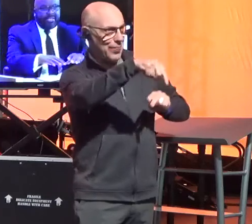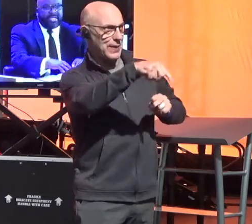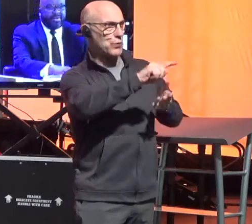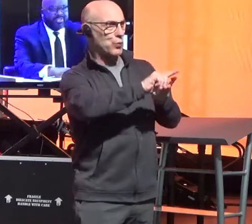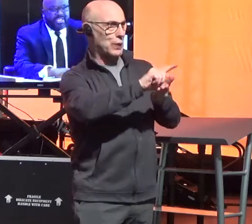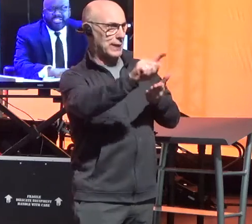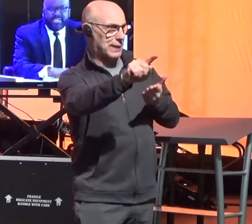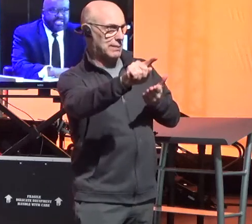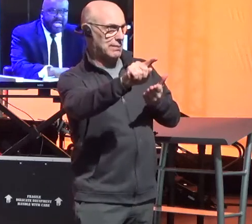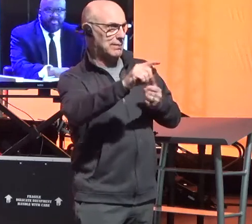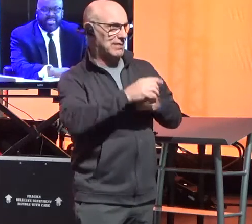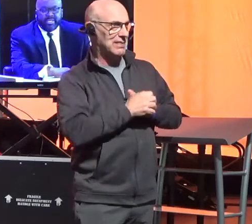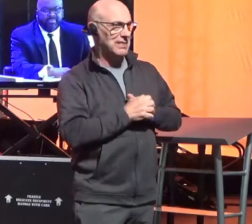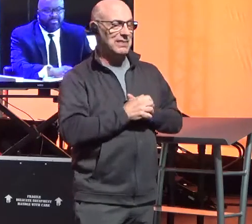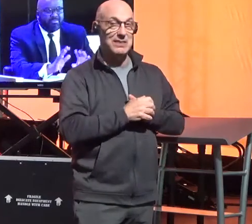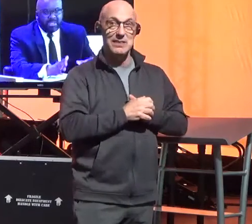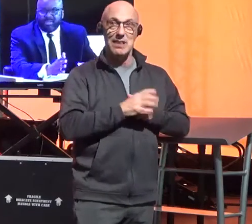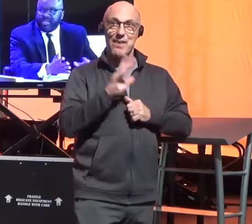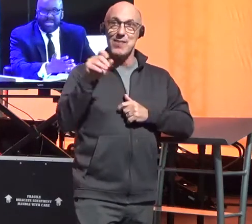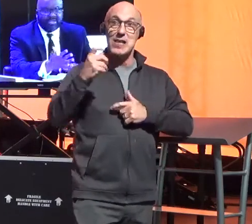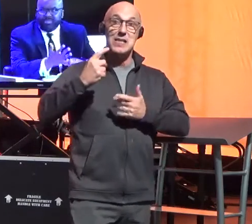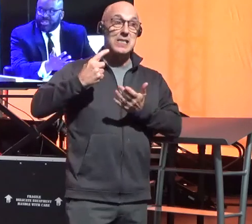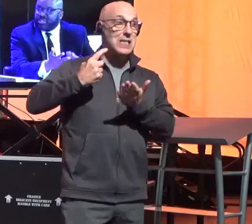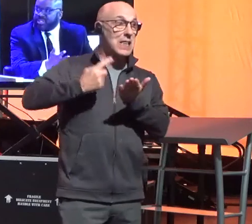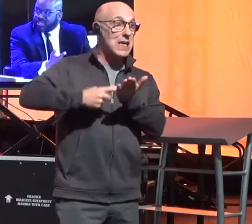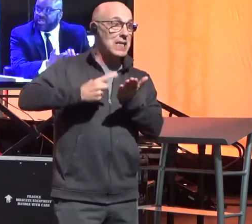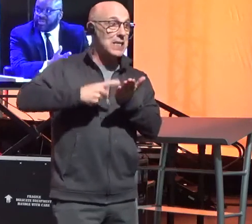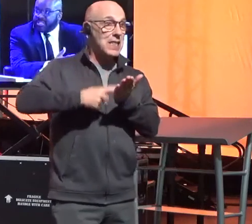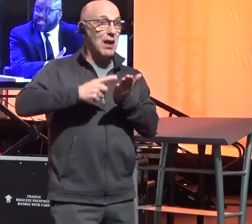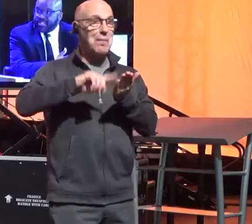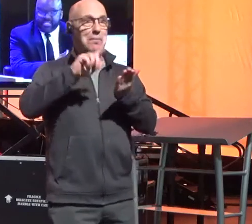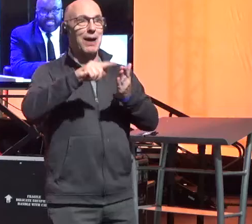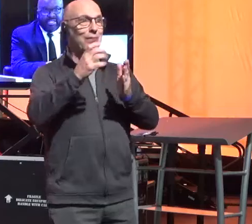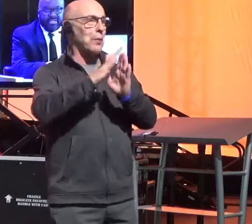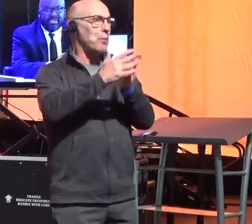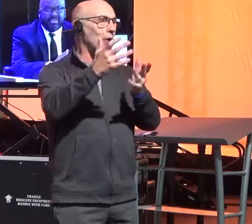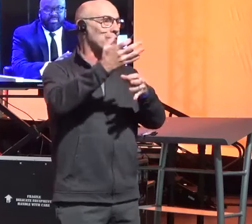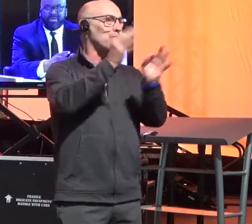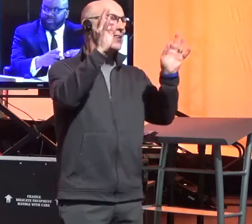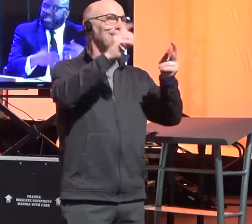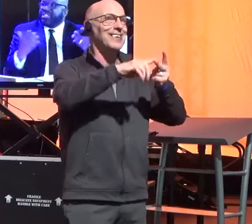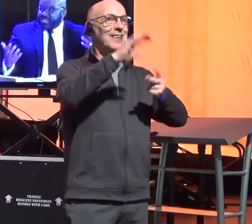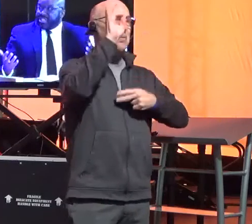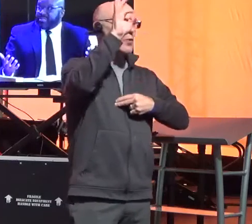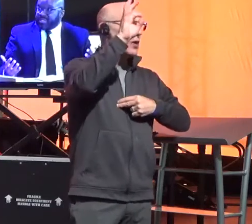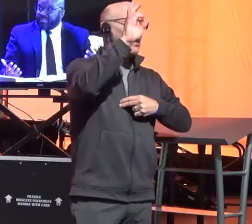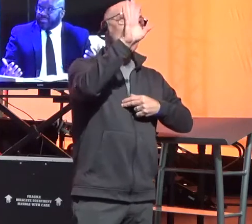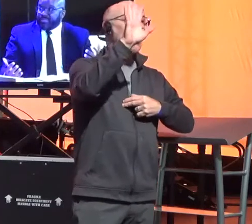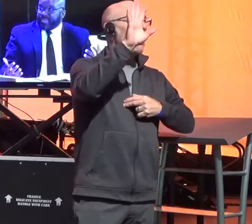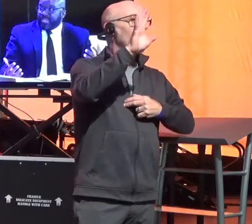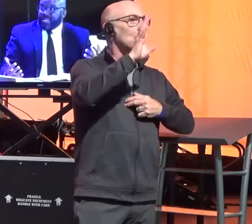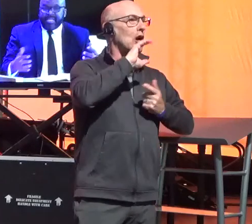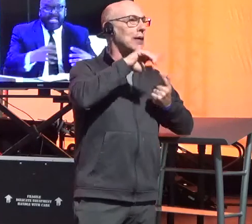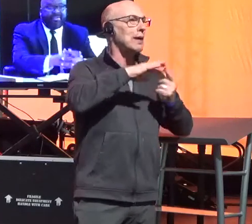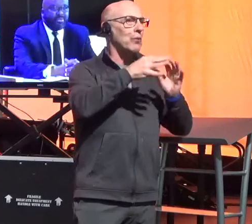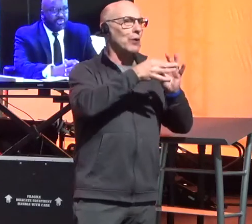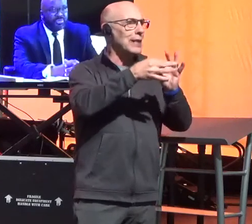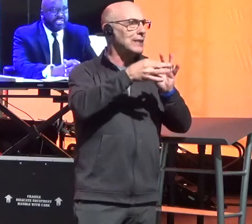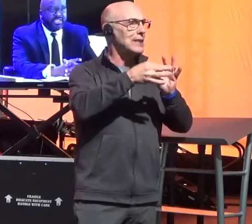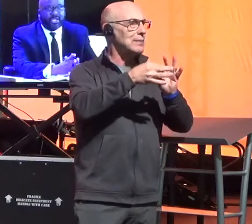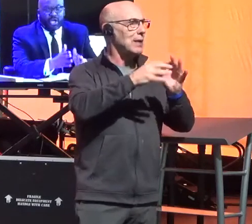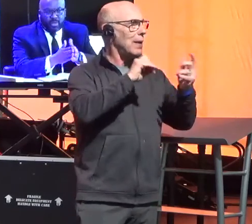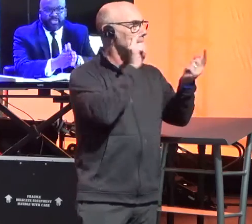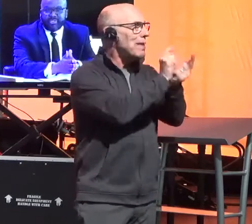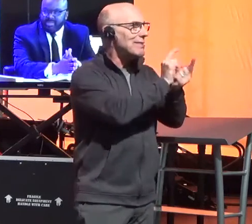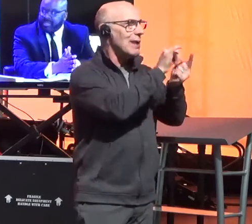And the conversation has not been merely about the books and the sermons and the singing, but relationships that have come through this,